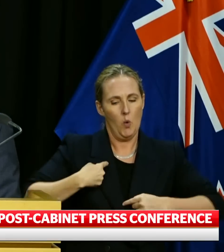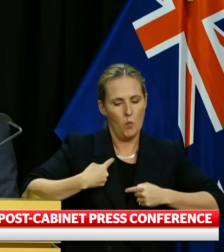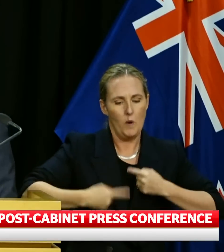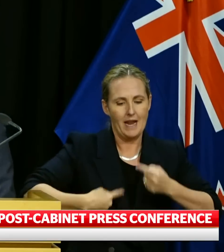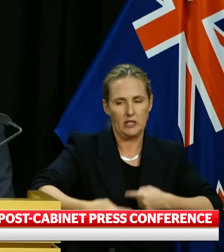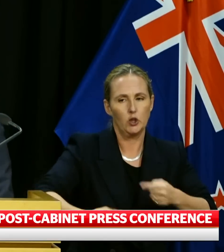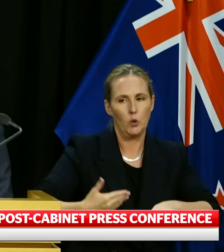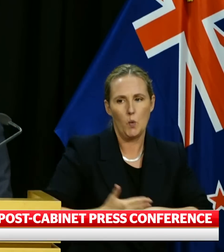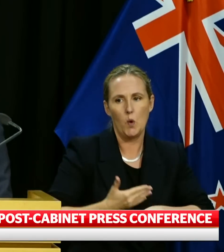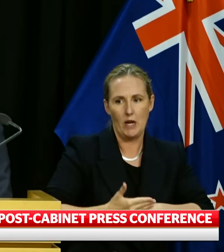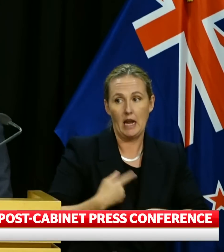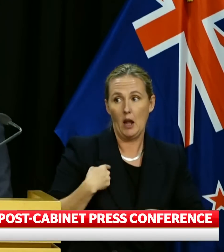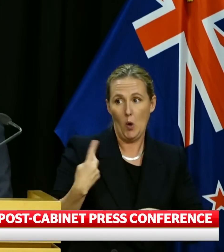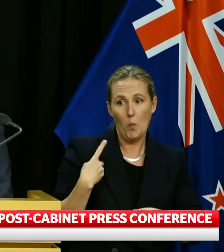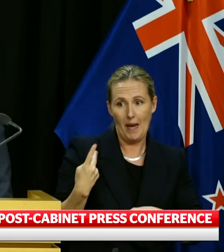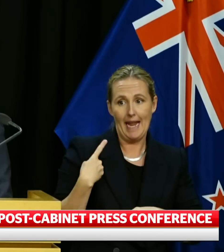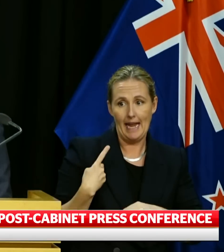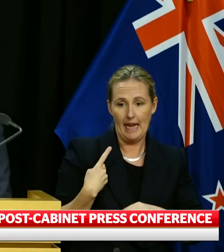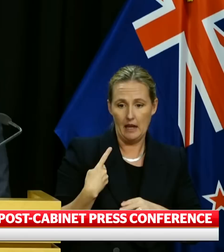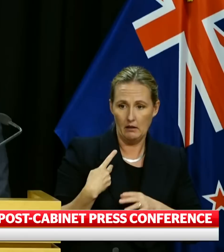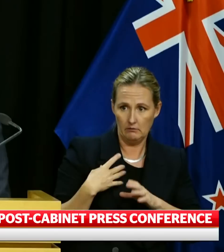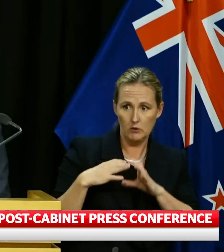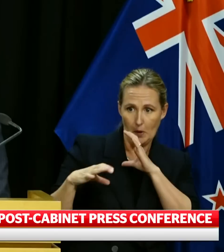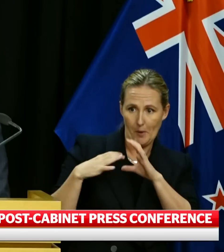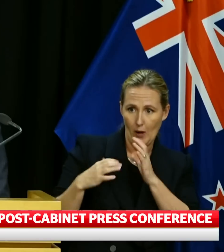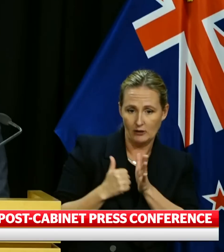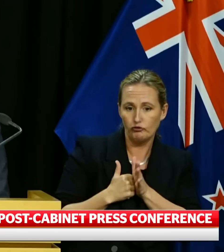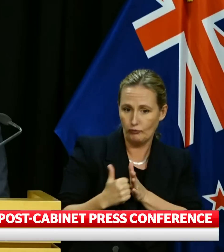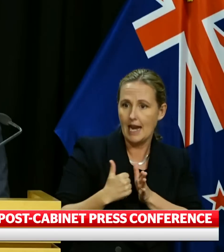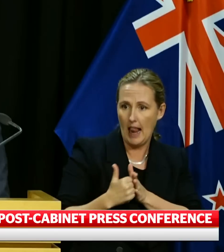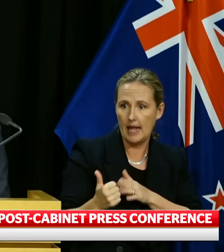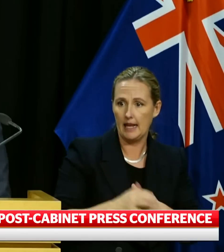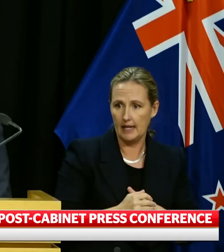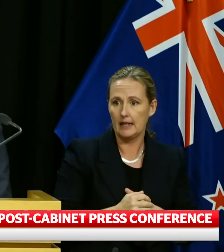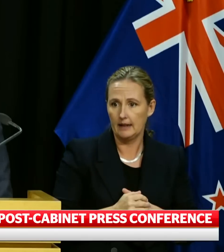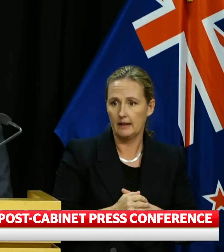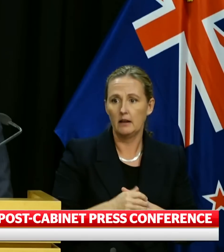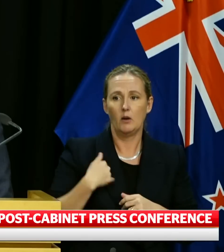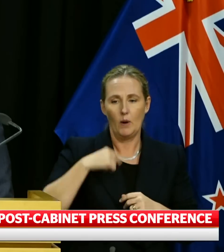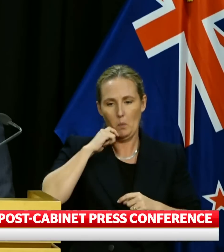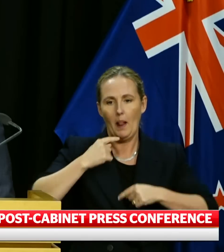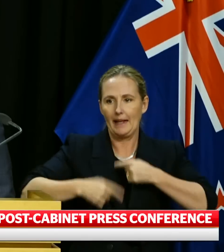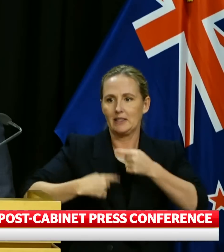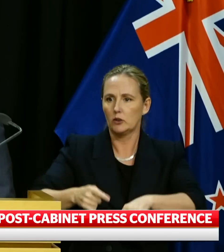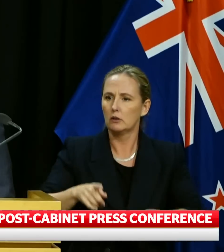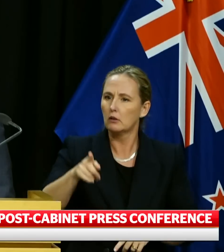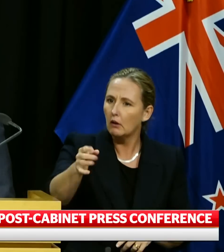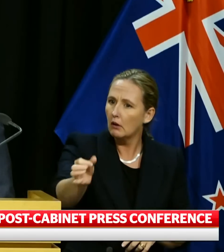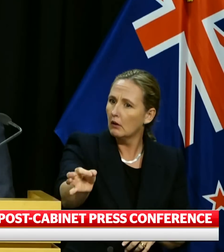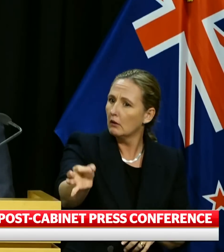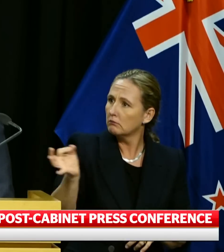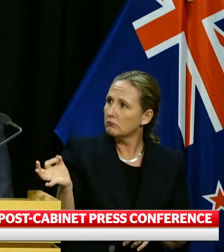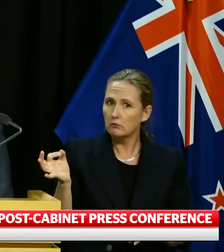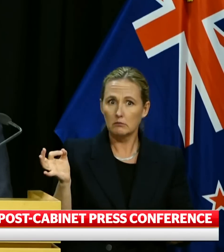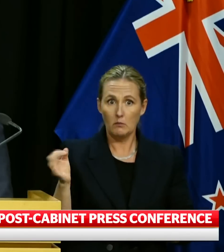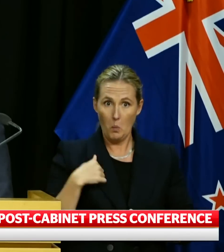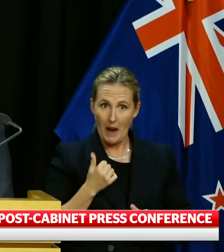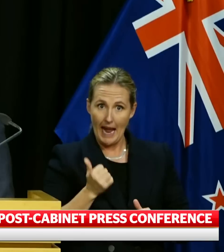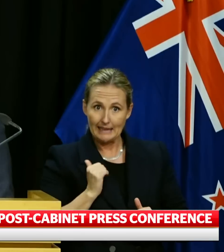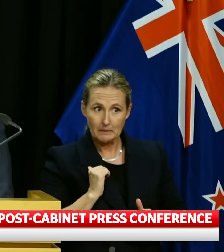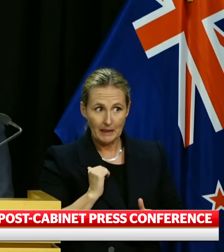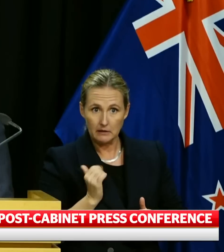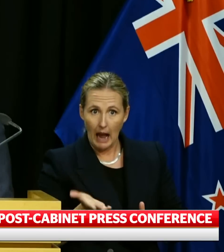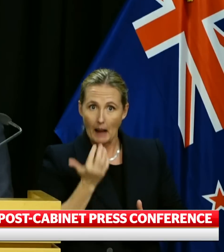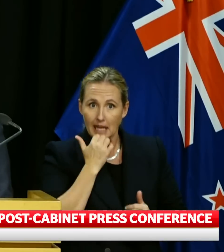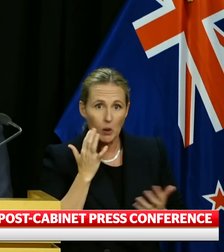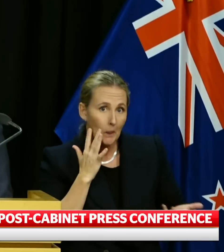been in regular communication about it, and we will do as we continue to shape up our overall response. Do we expect something coming out? As I've